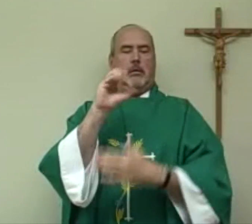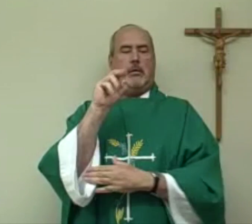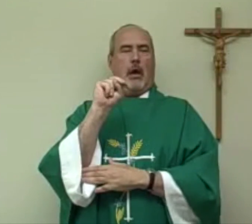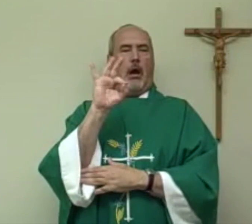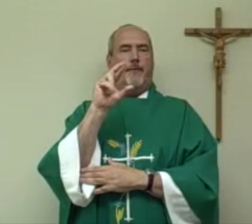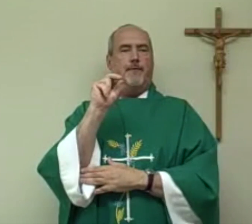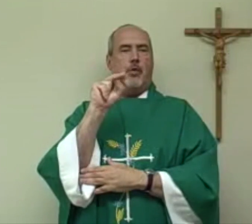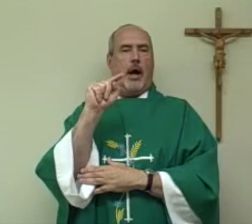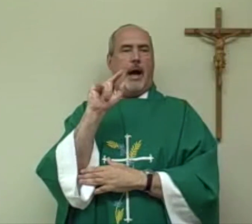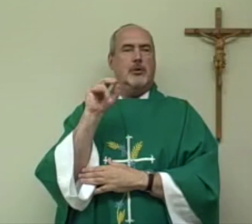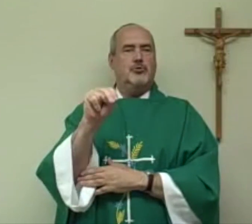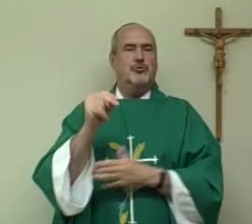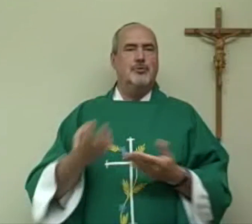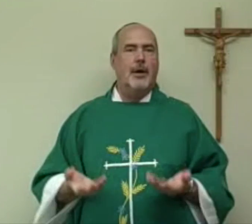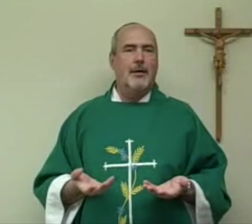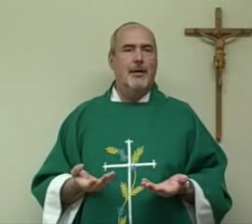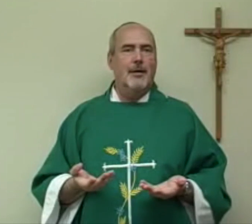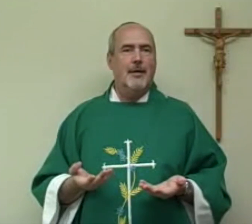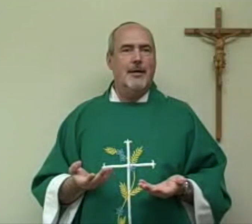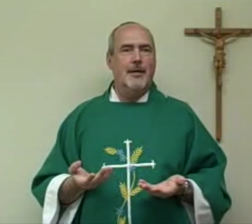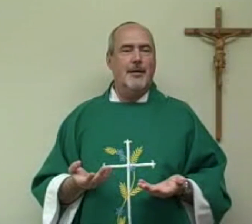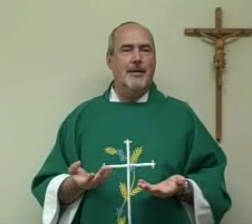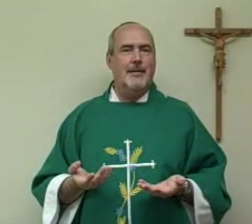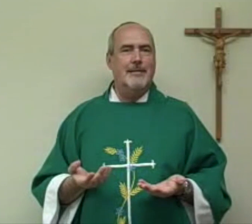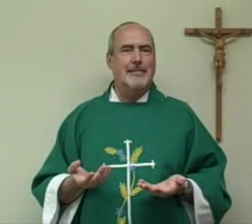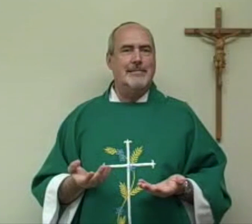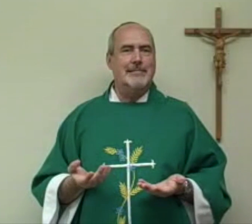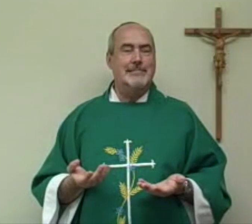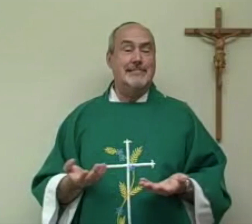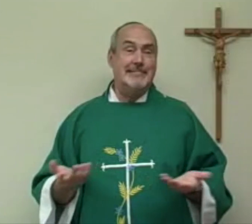we don't speak out because we're all too afraid of confrontation.